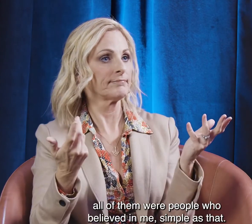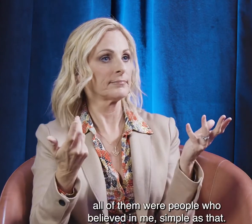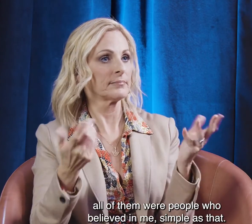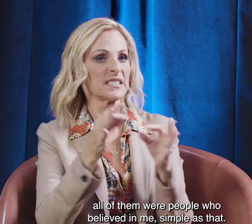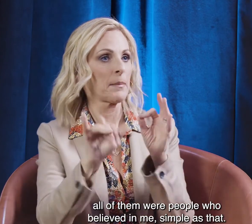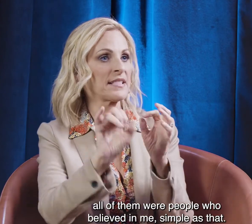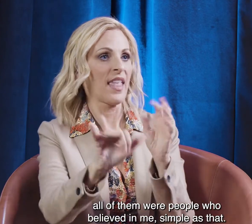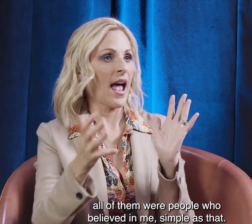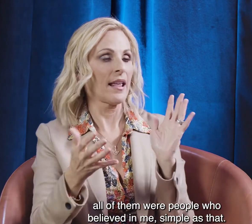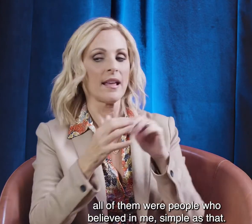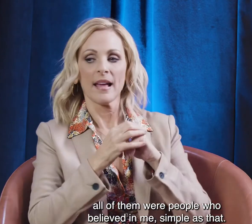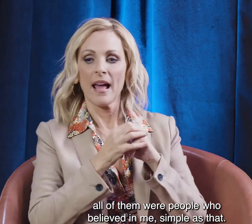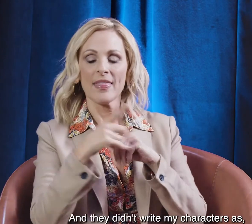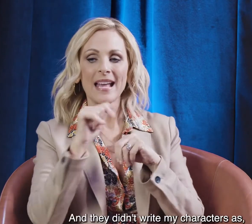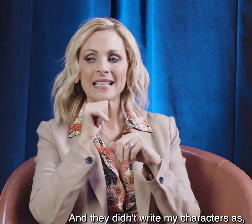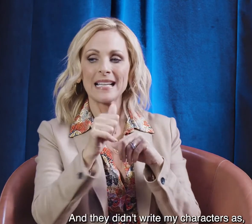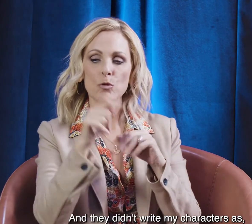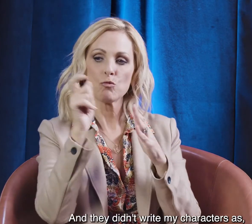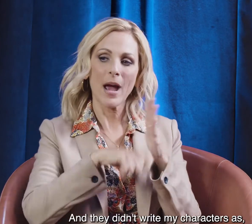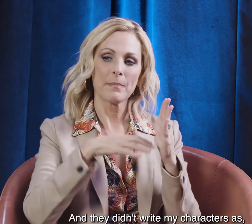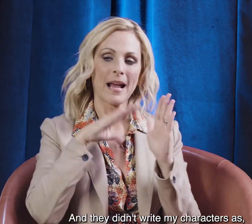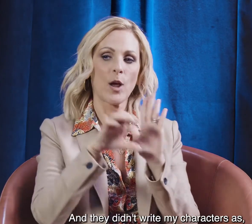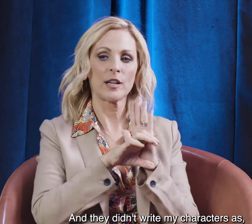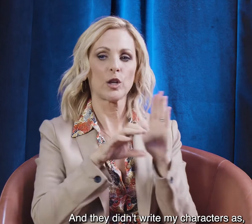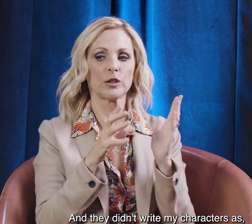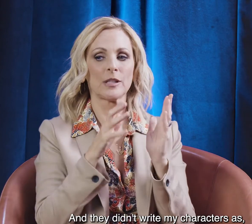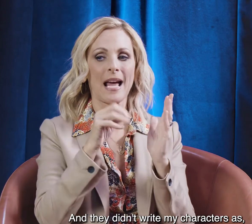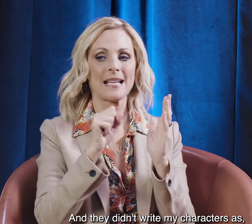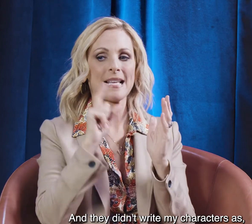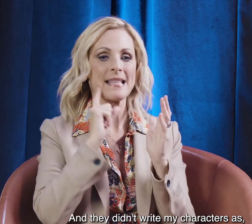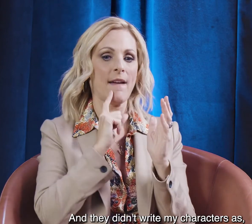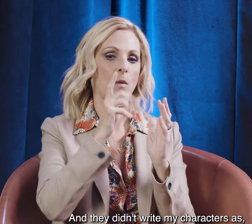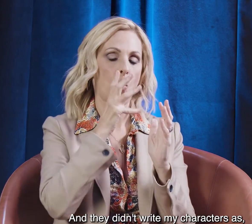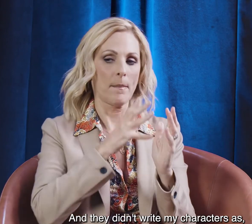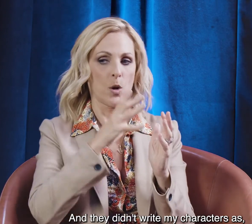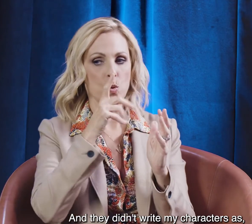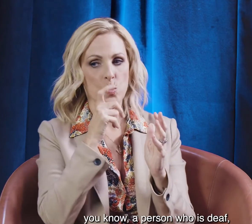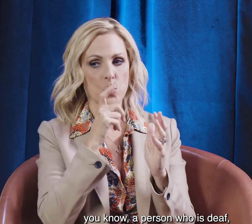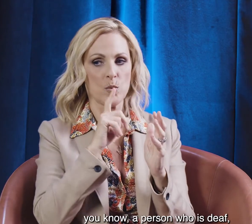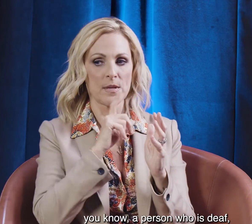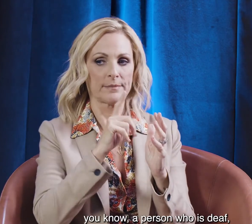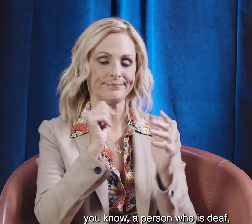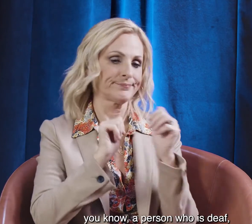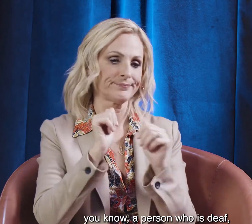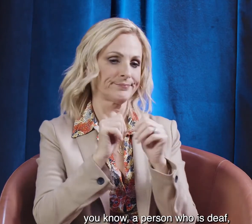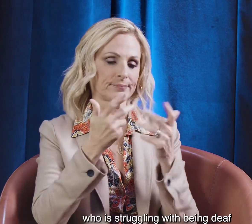in me, simple as that. And they didn't write my characters as, you know, a person who is deaf, who